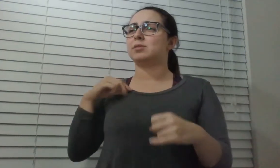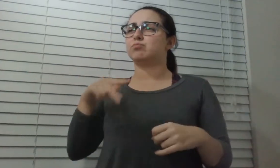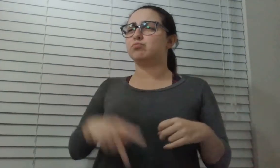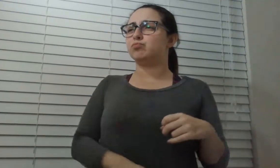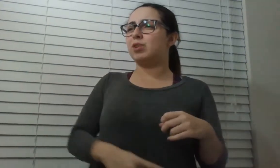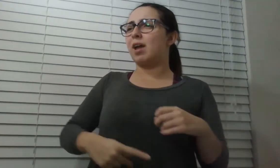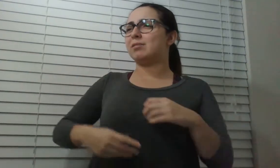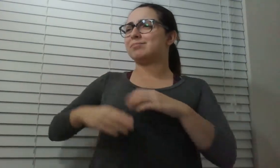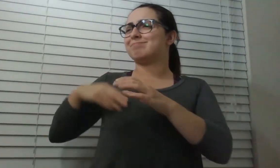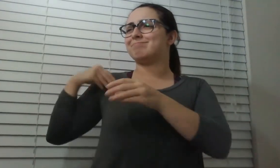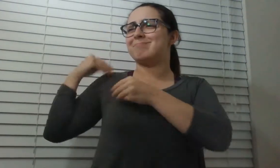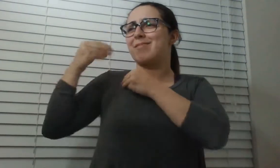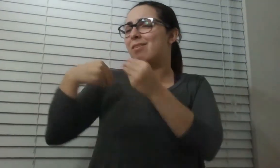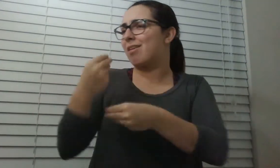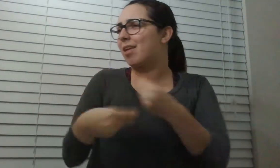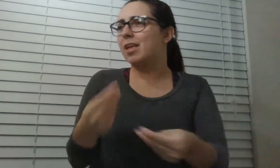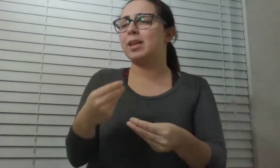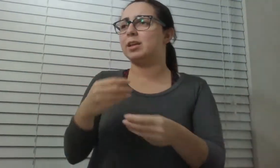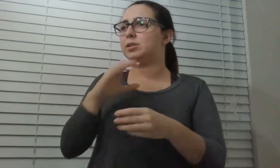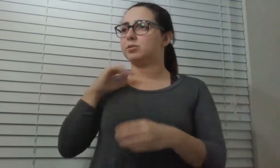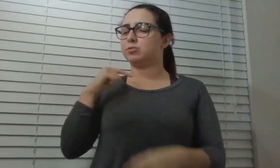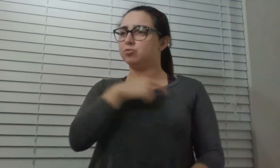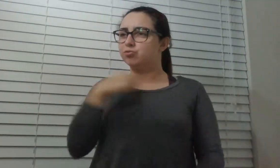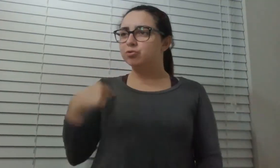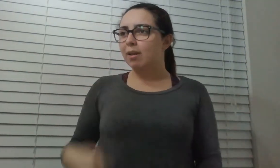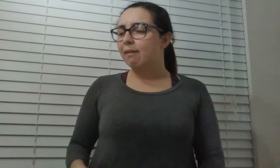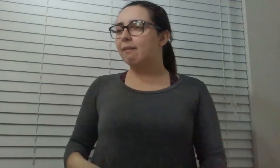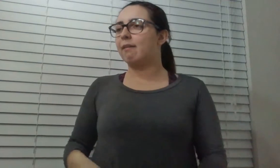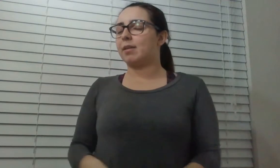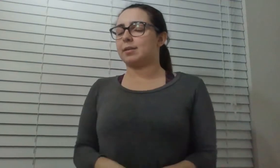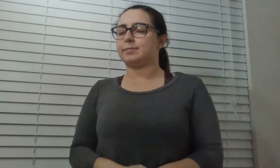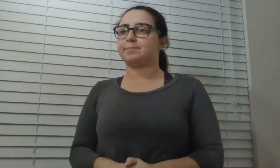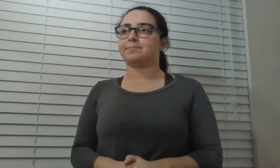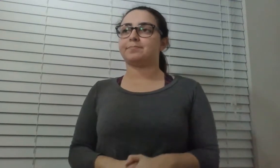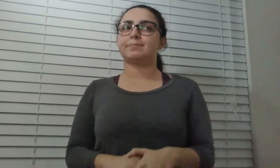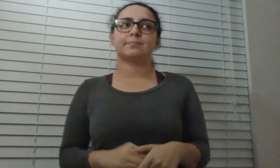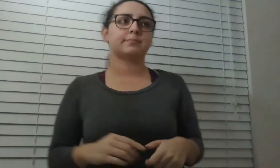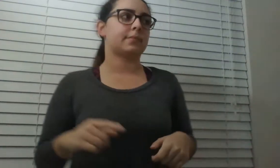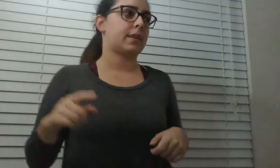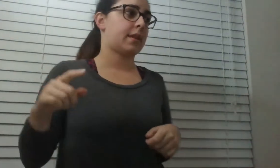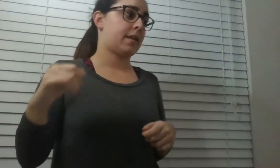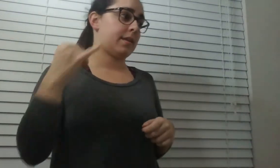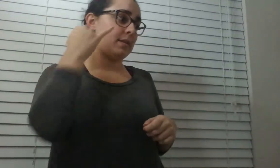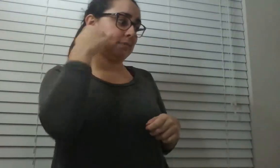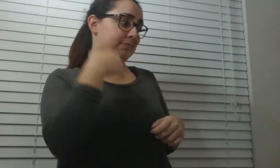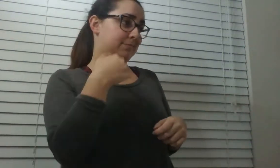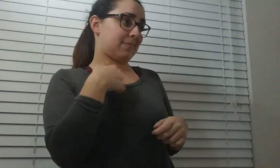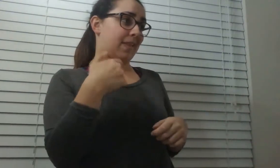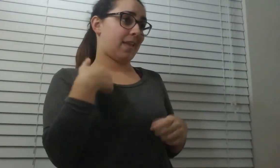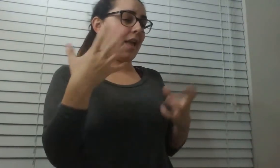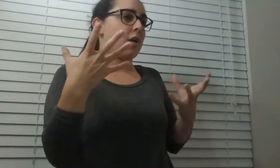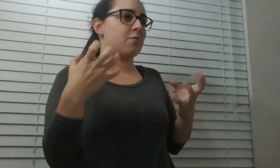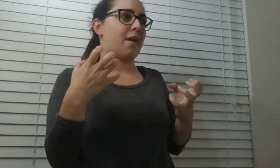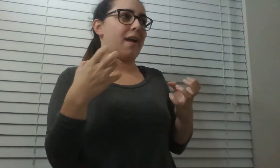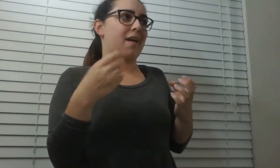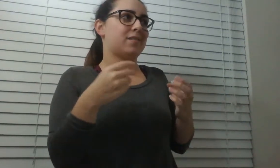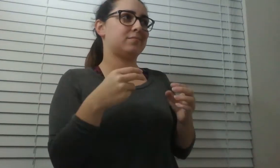Chinese empresses going back probably 1,000 years. I would order them to make more comfortable chairs. Wait, no, don't get